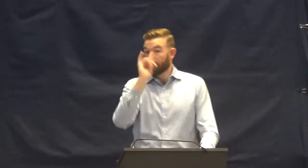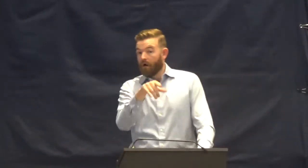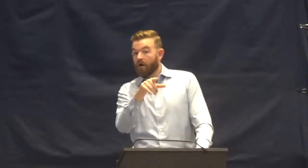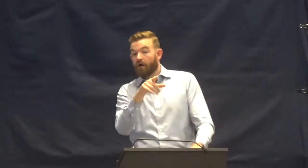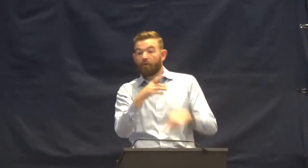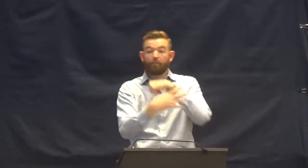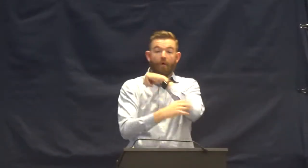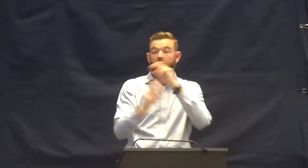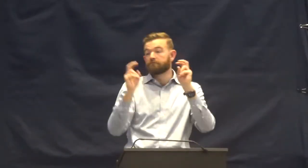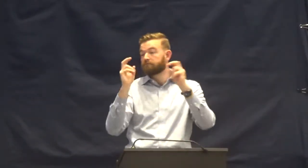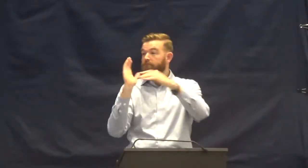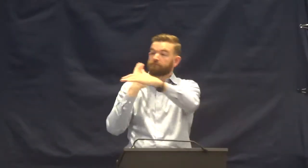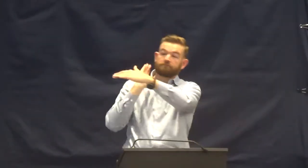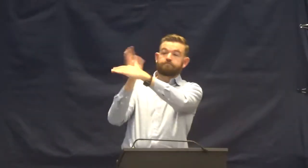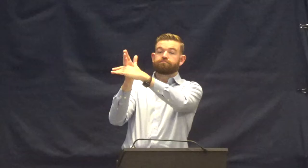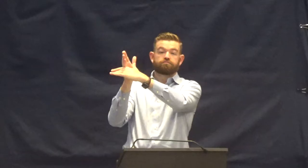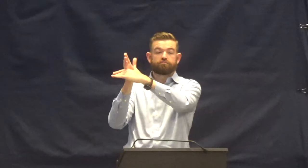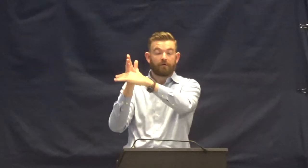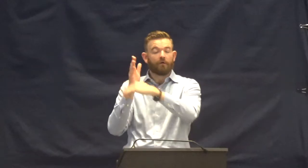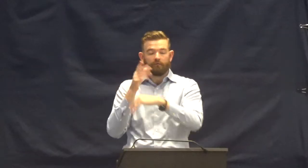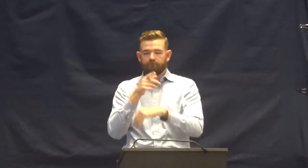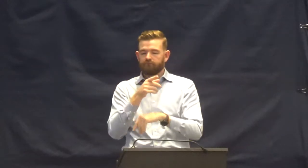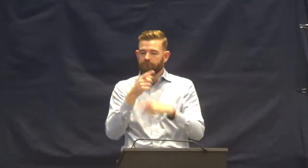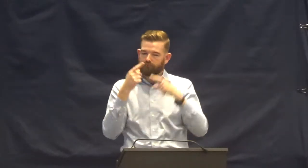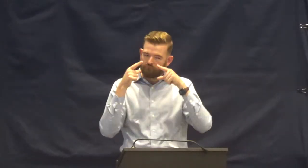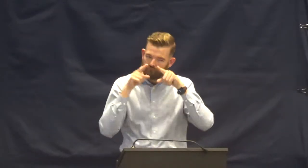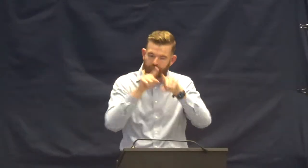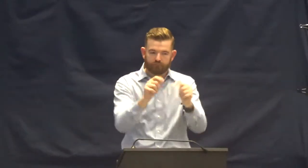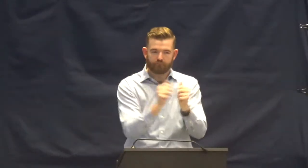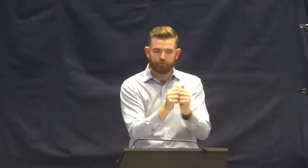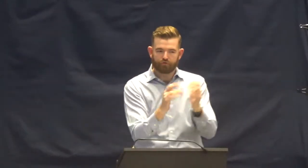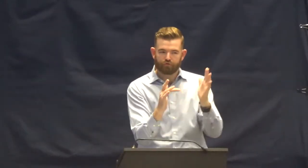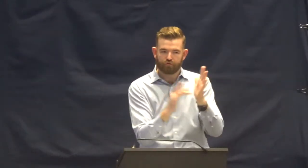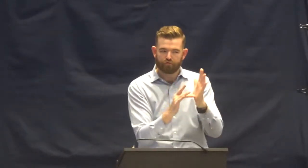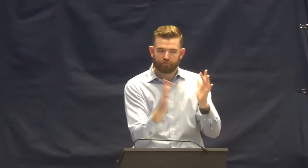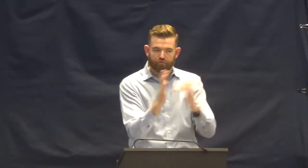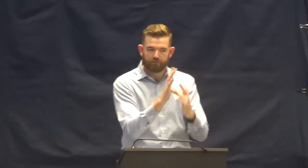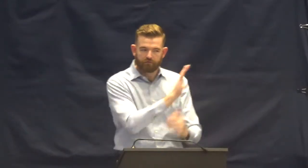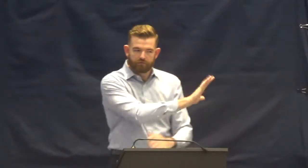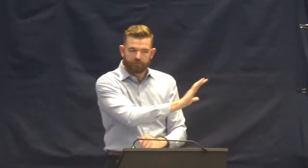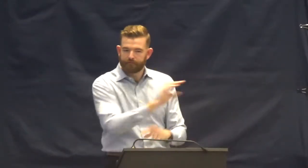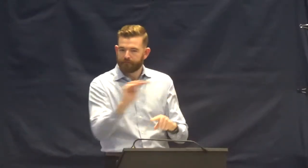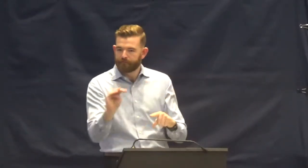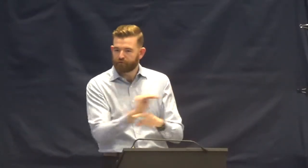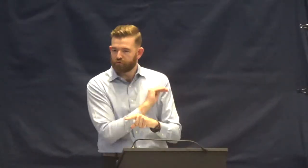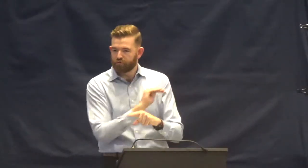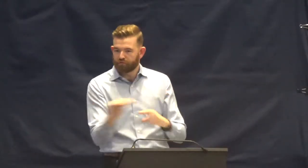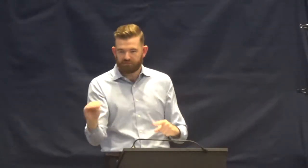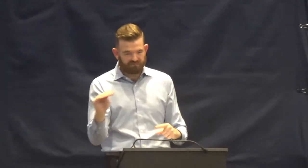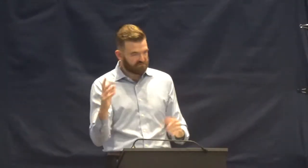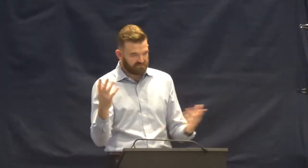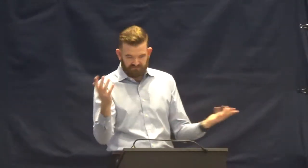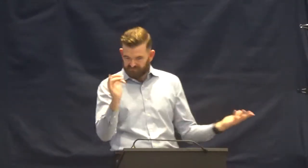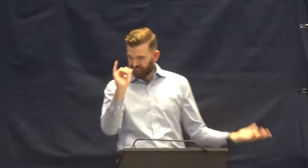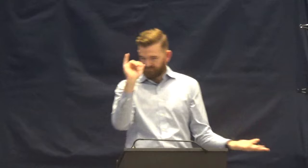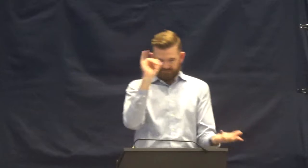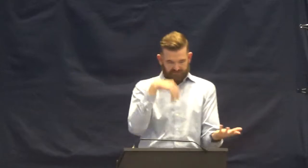those who are in poverty because they are in direct opposition to the stories of the